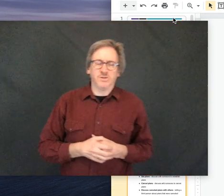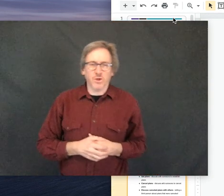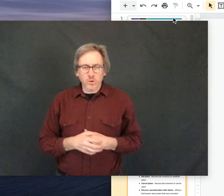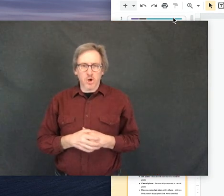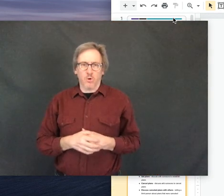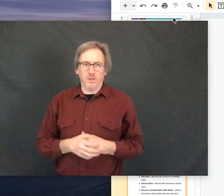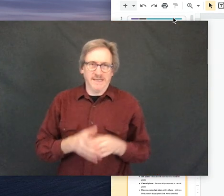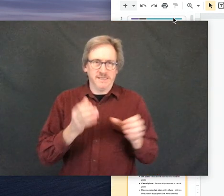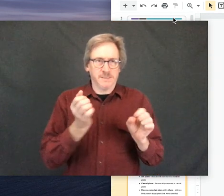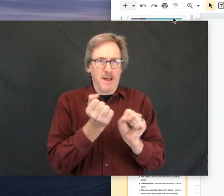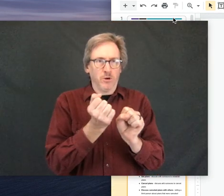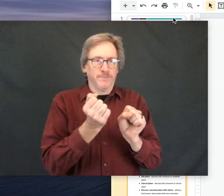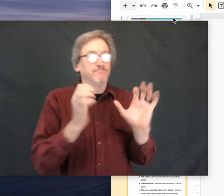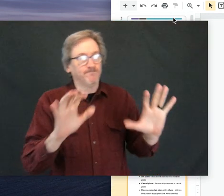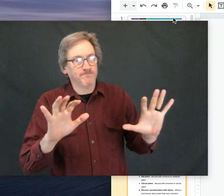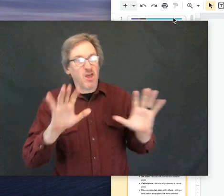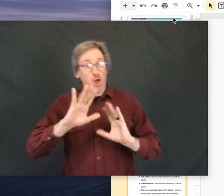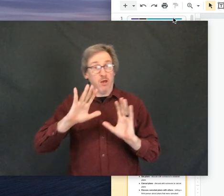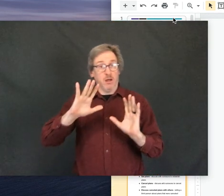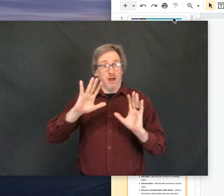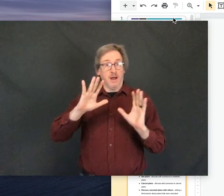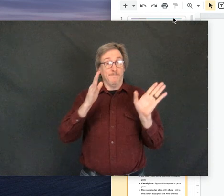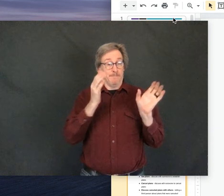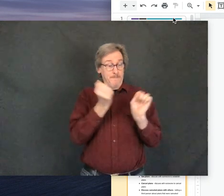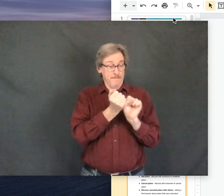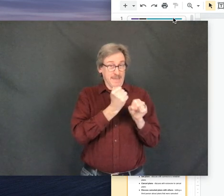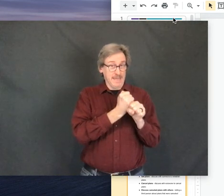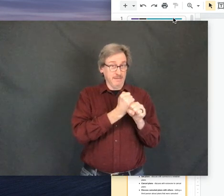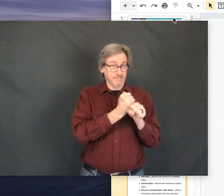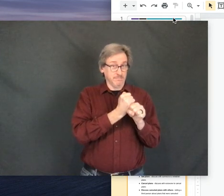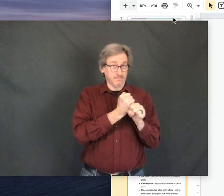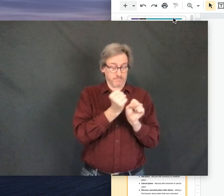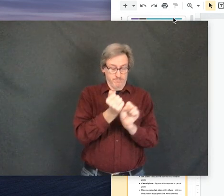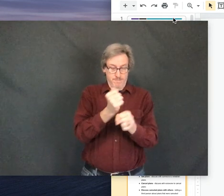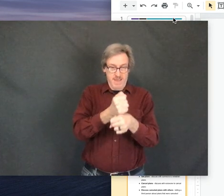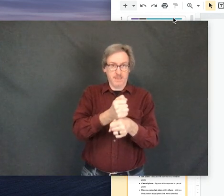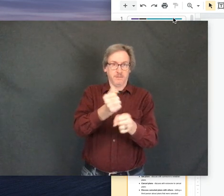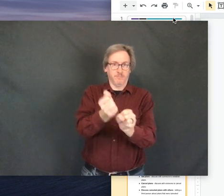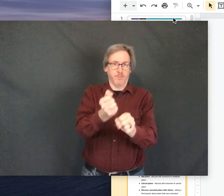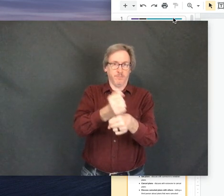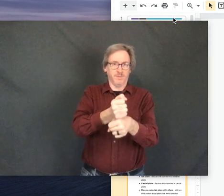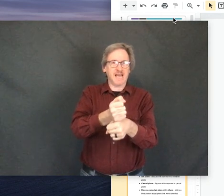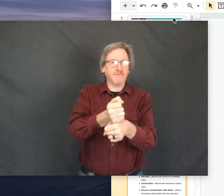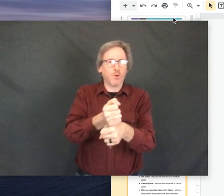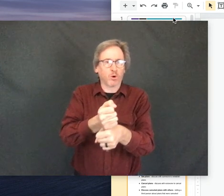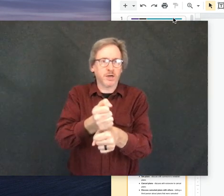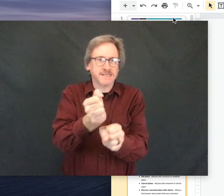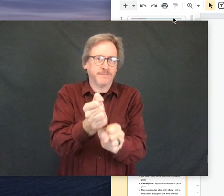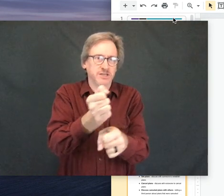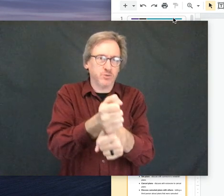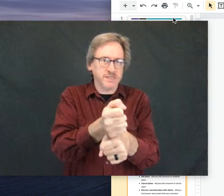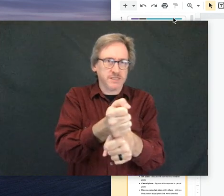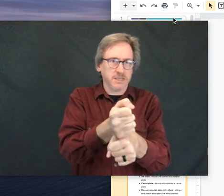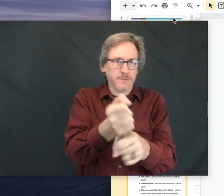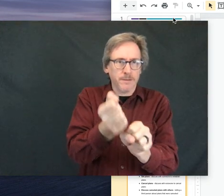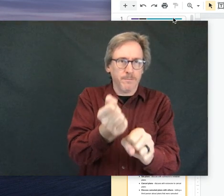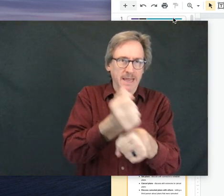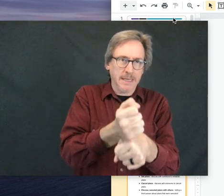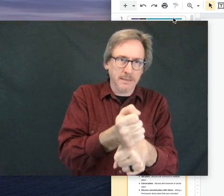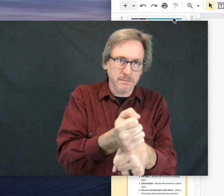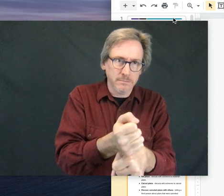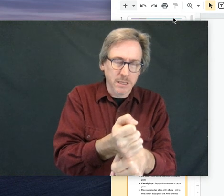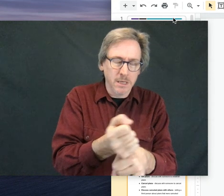So the whole goal is about uh, making, make. It's kind of like work, except it twists a little bit.